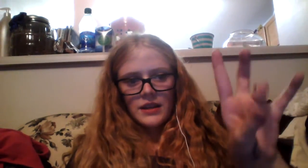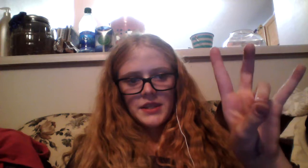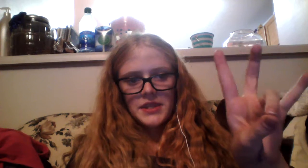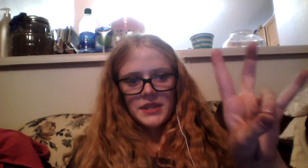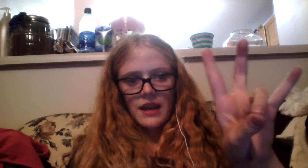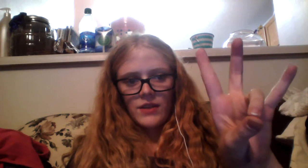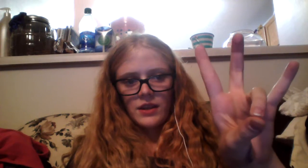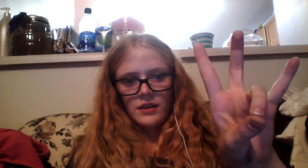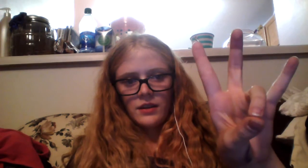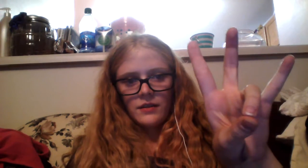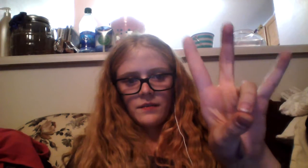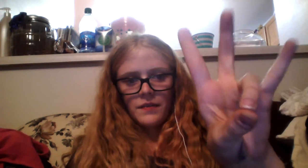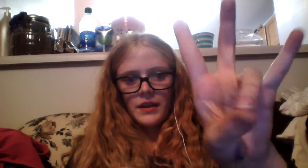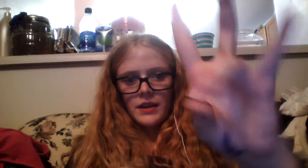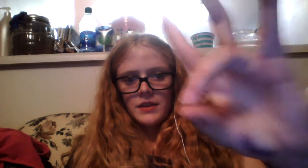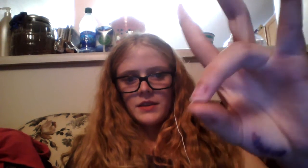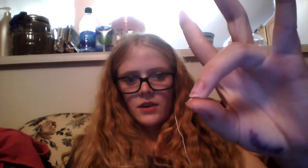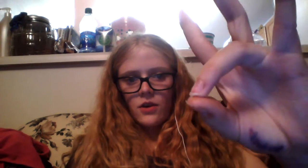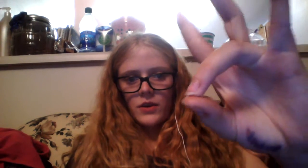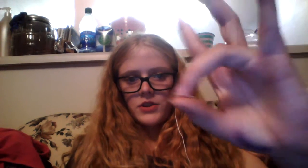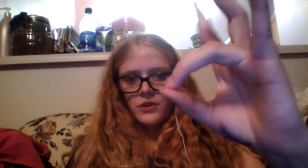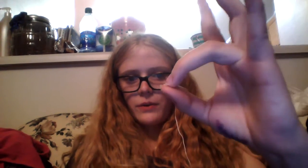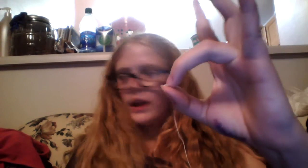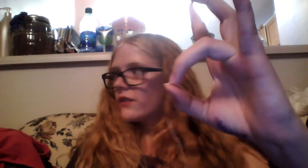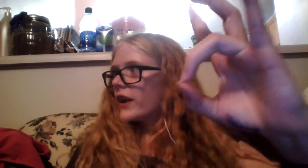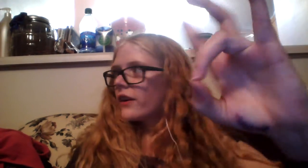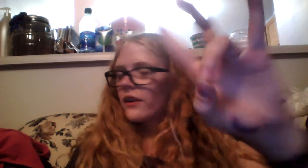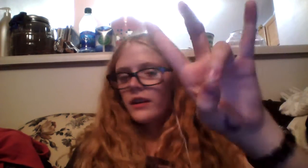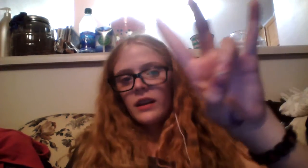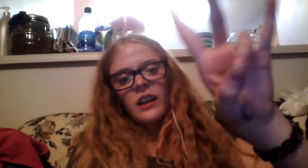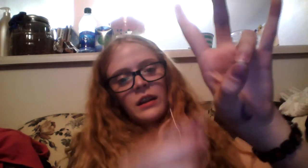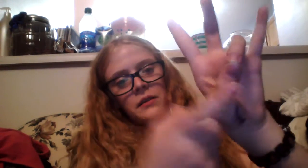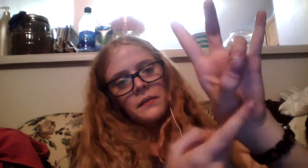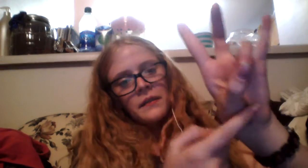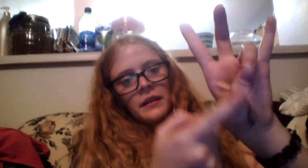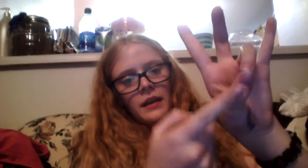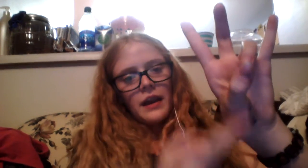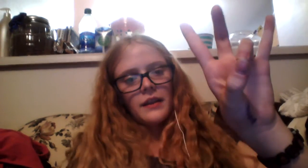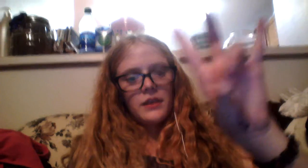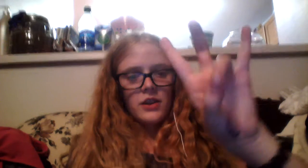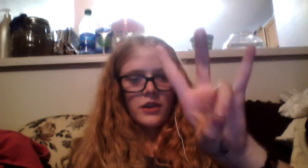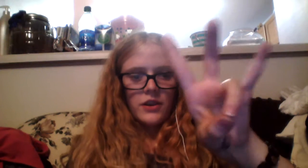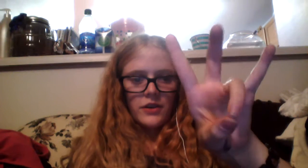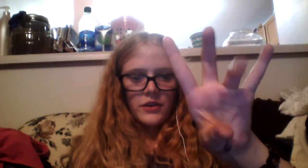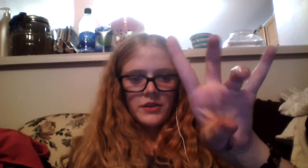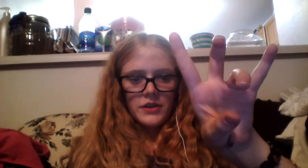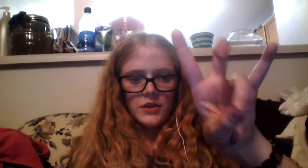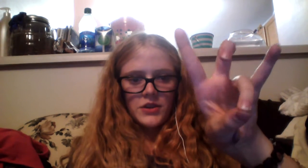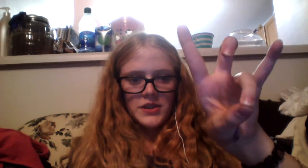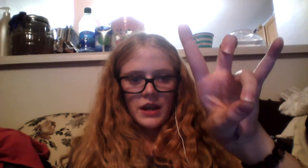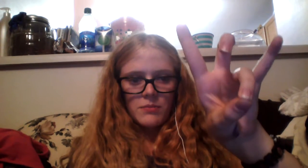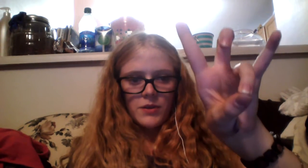is seven. So it's your ring finger, and you just tap your